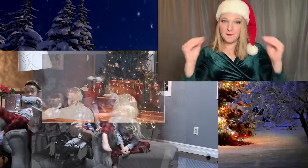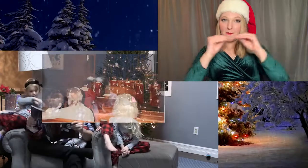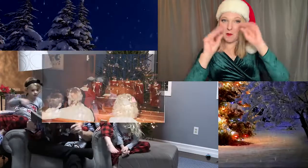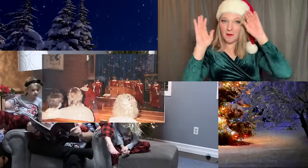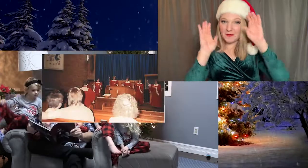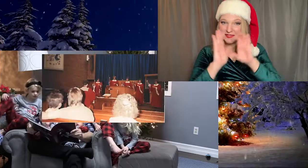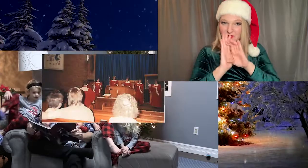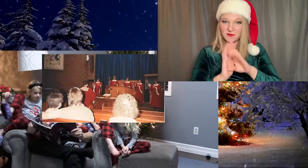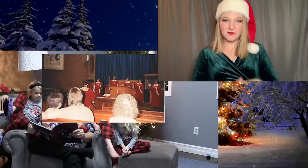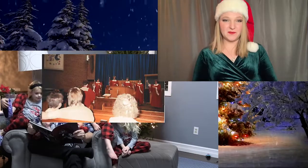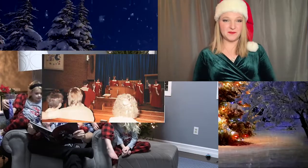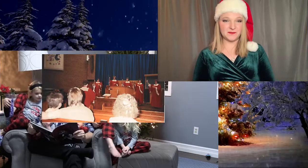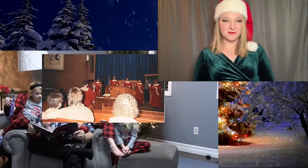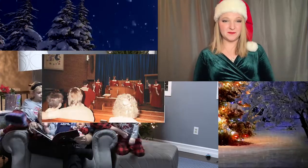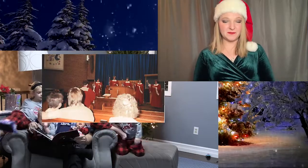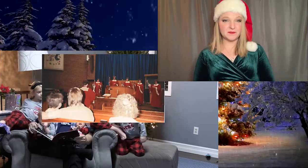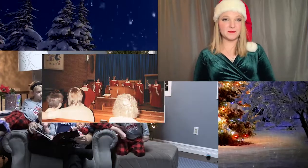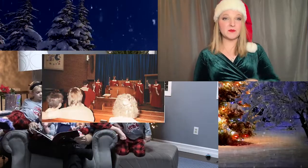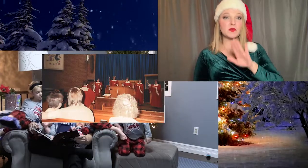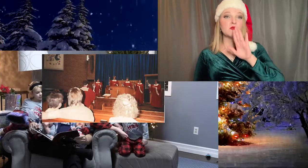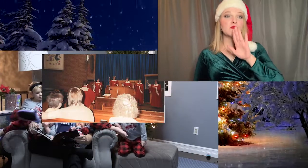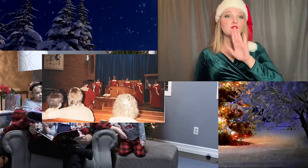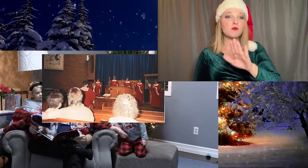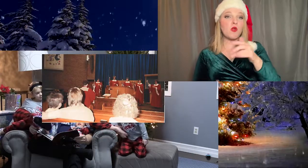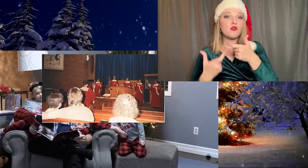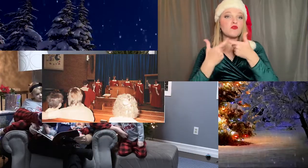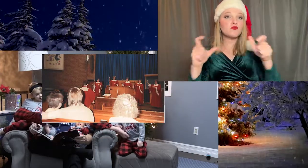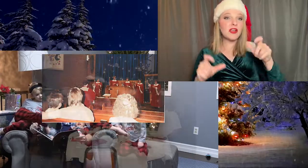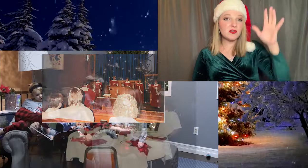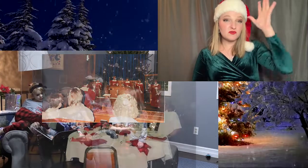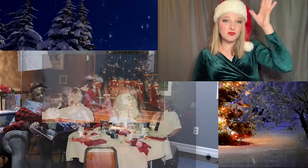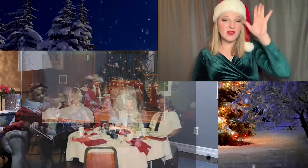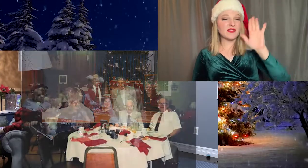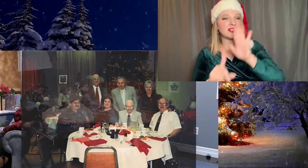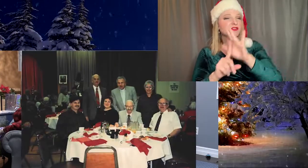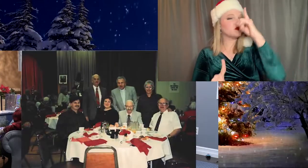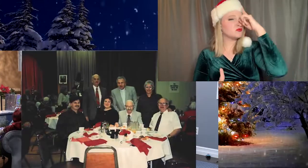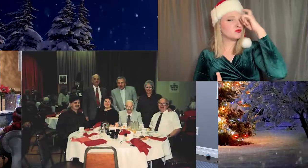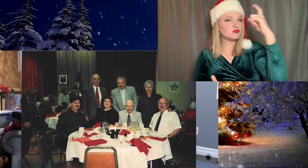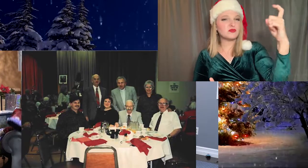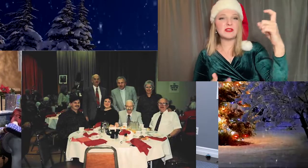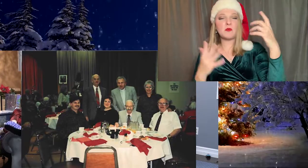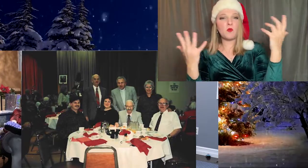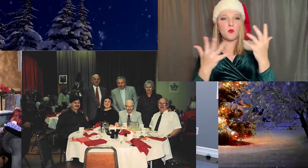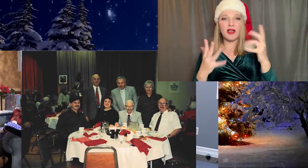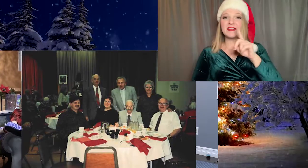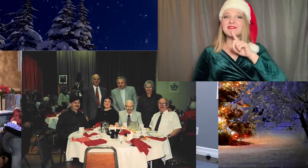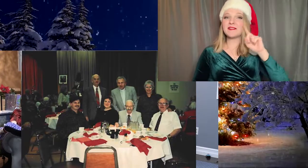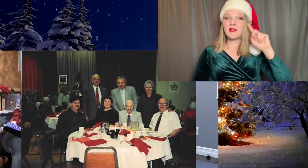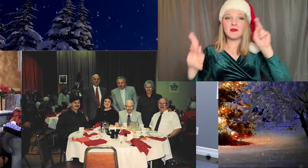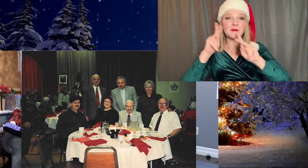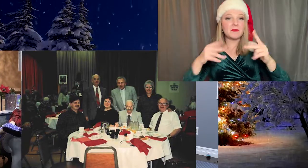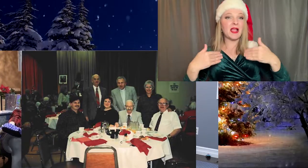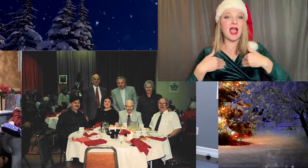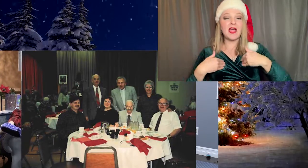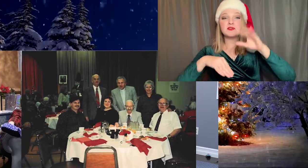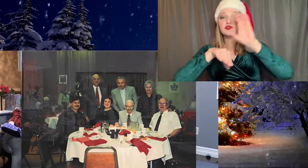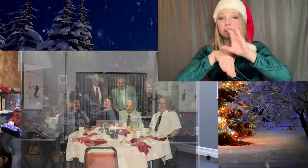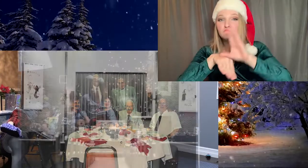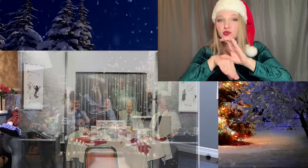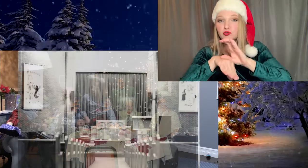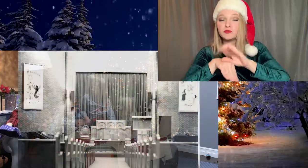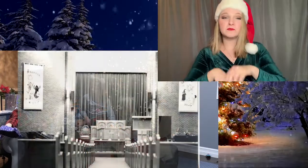Oh, there's lots of pictures. And his whole dream was to make sure that deaf people had a place to go to